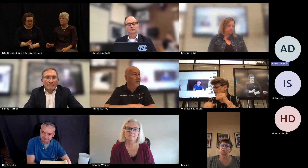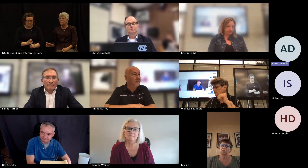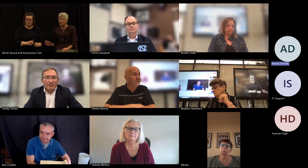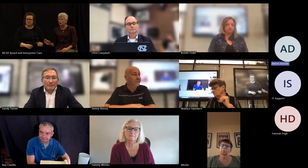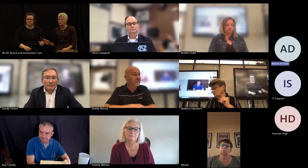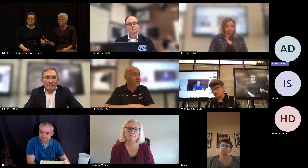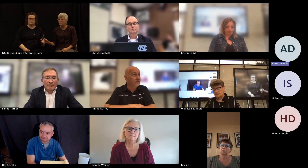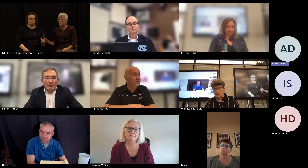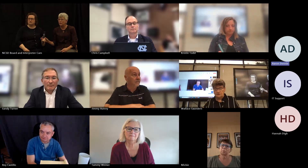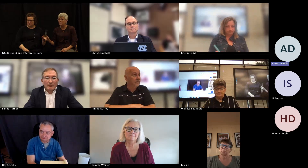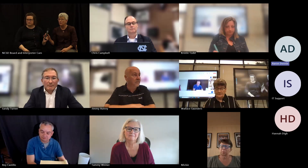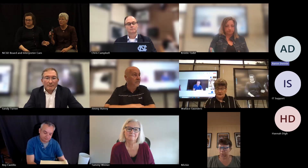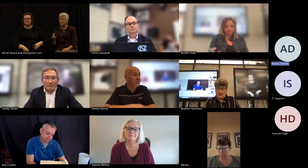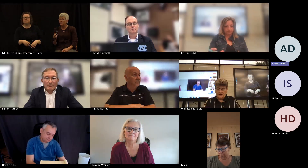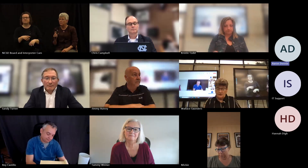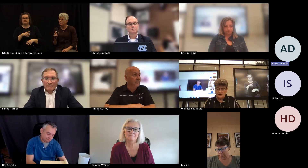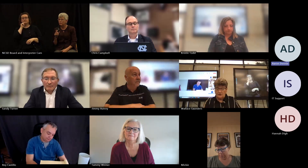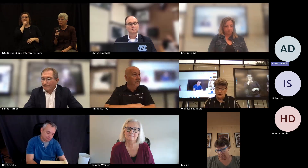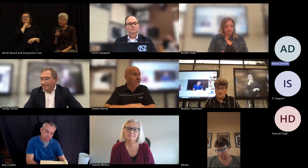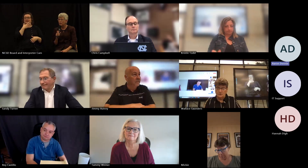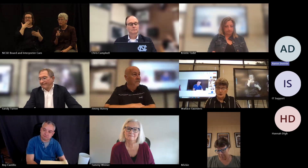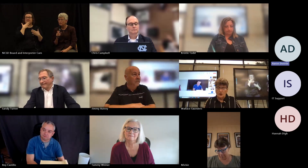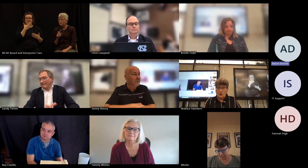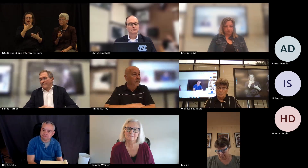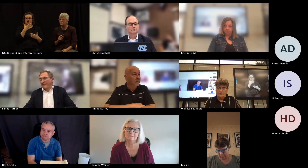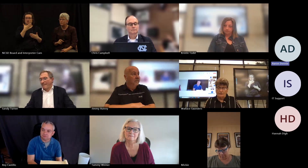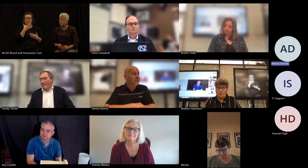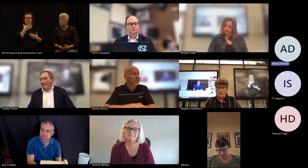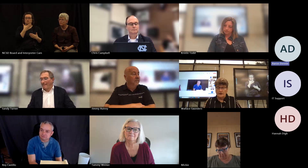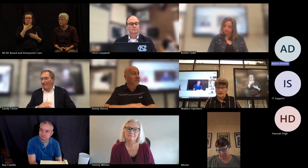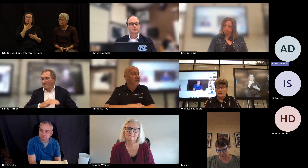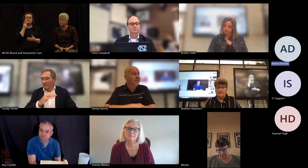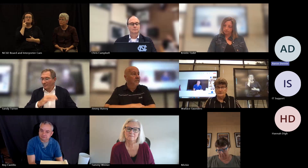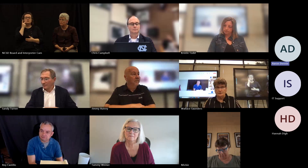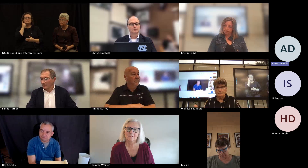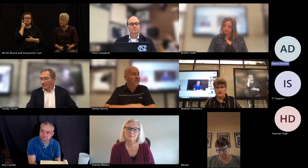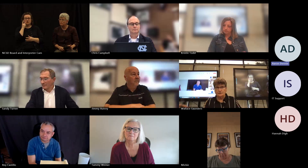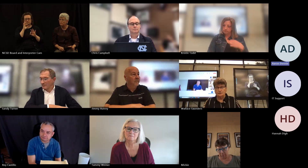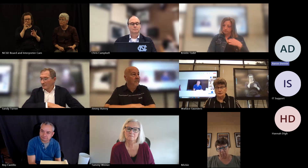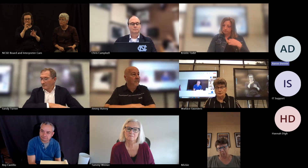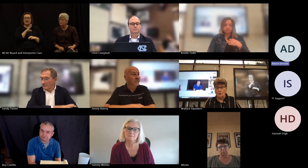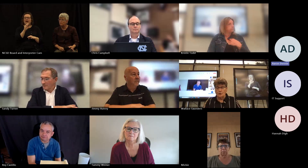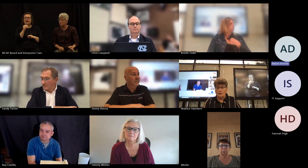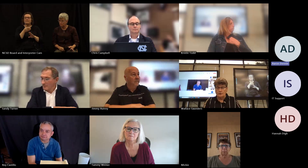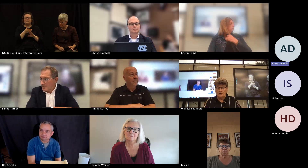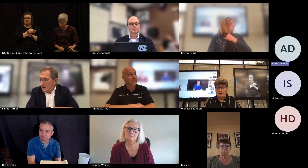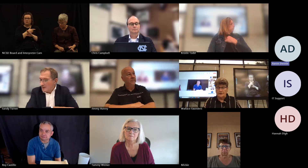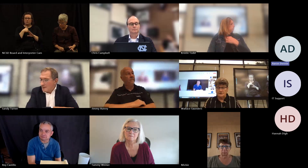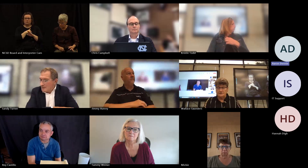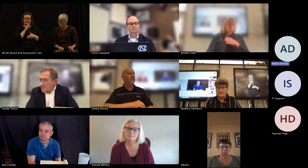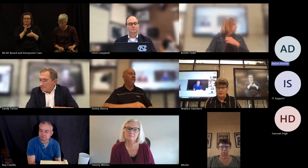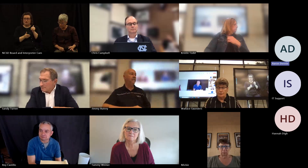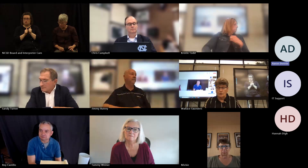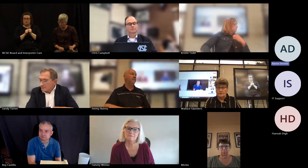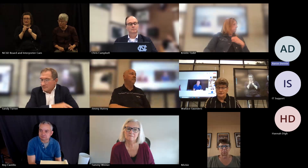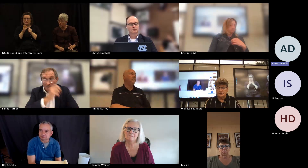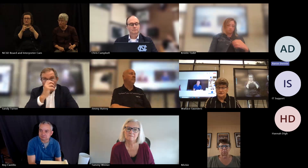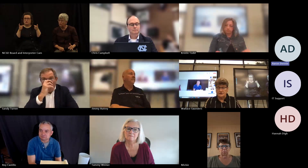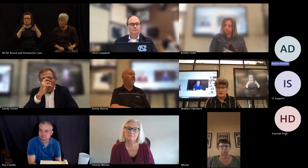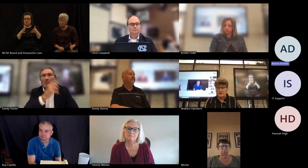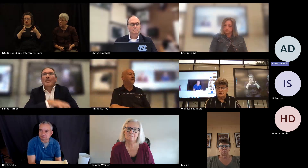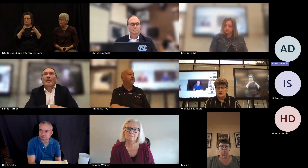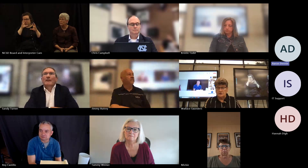Thank you much, Dr. Todd. And before we leave the director's report, this is for the Board